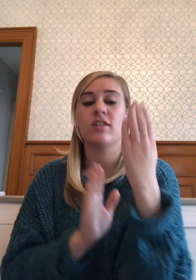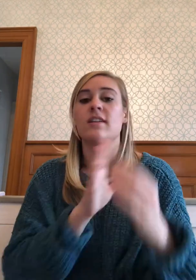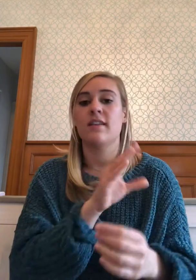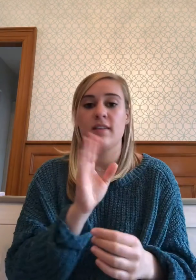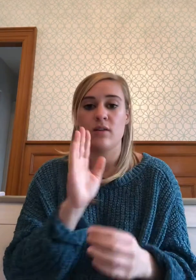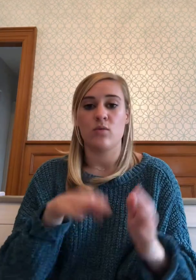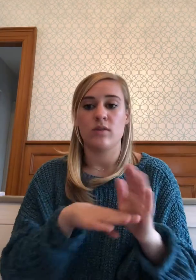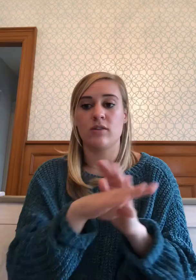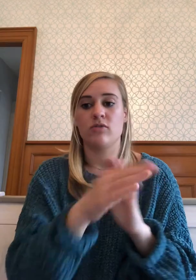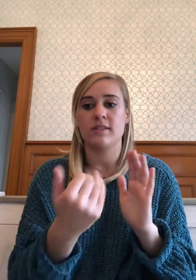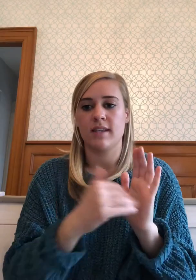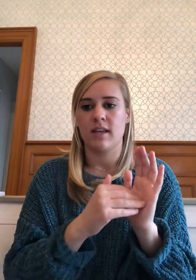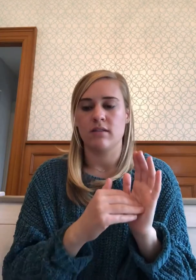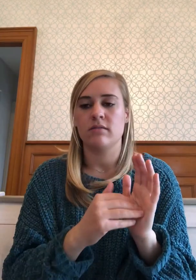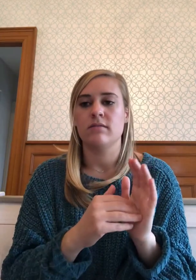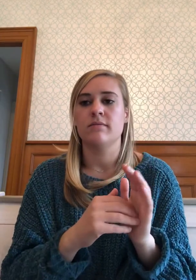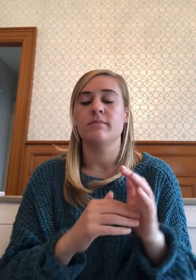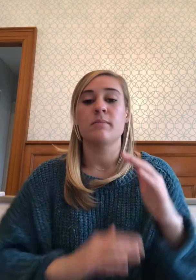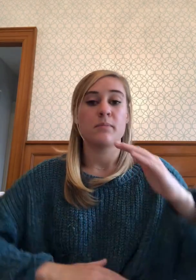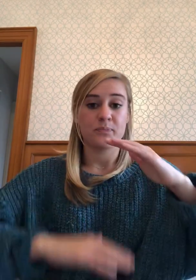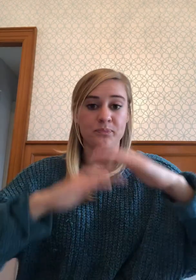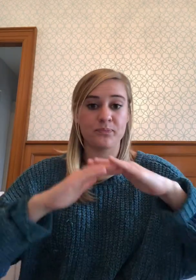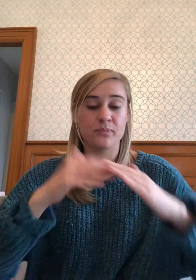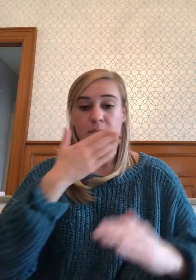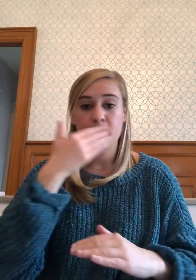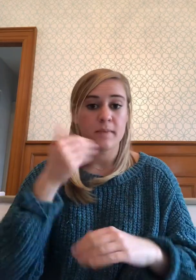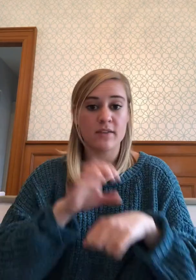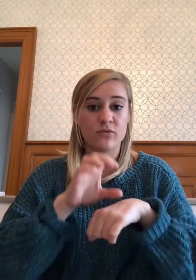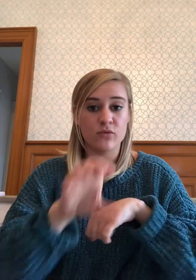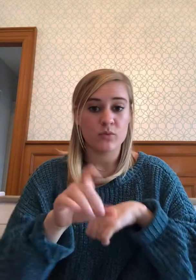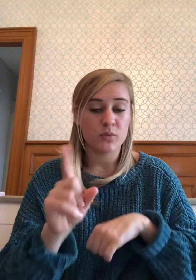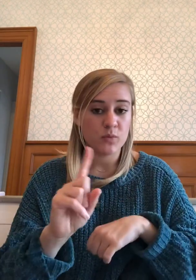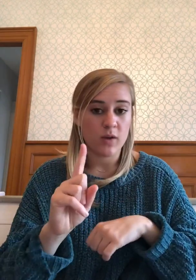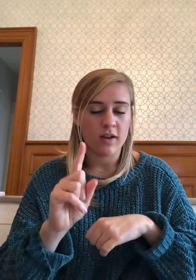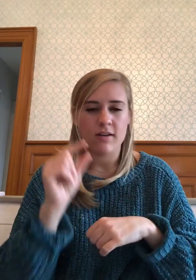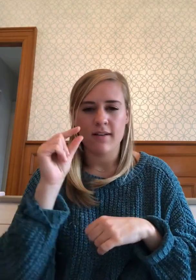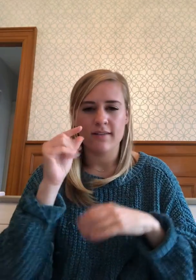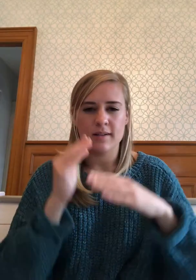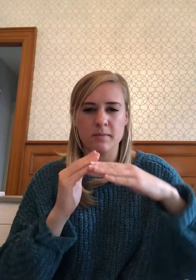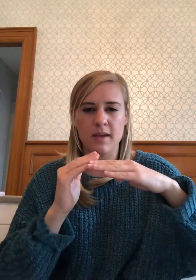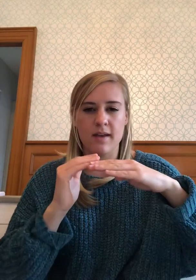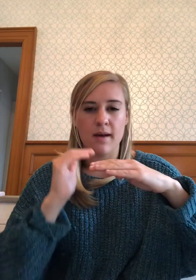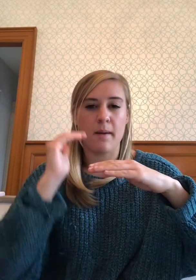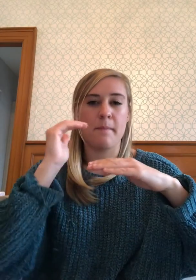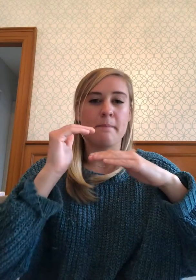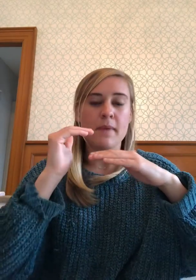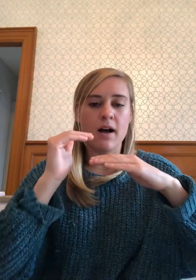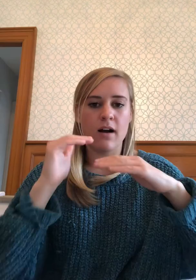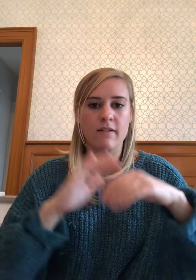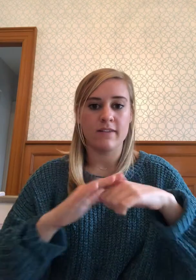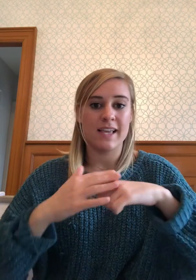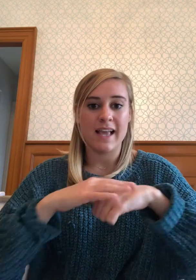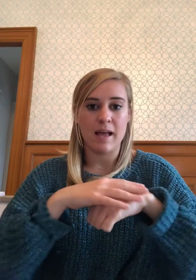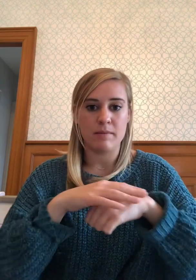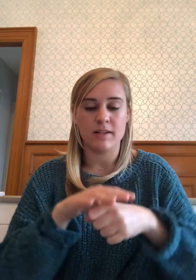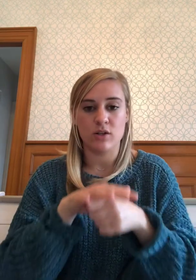The optimum forces are slightly above capillary pressure, that being 20 to 26 grams per